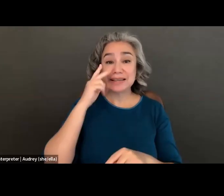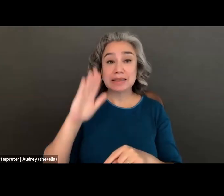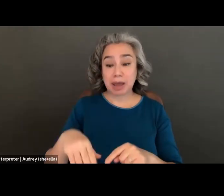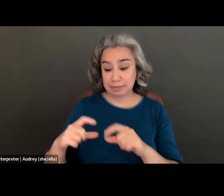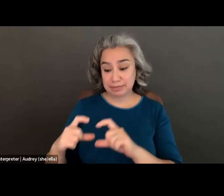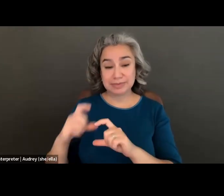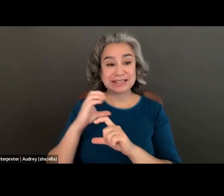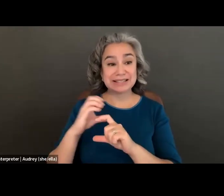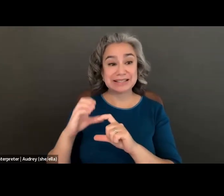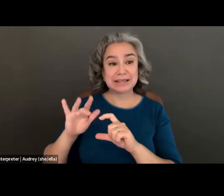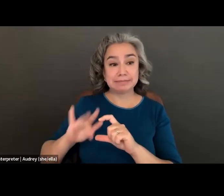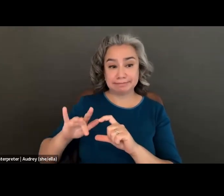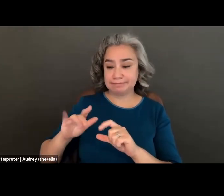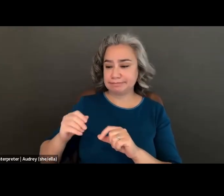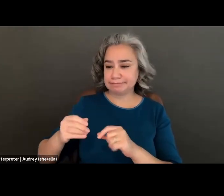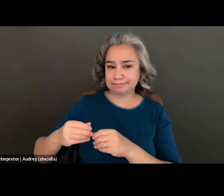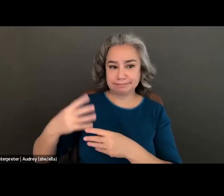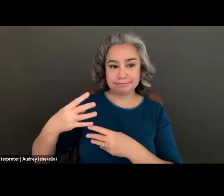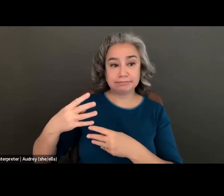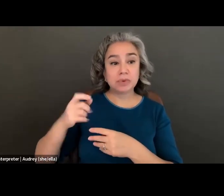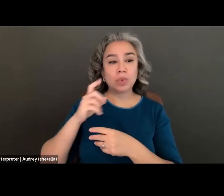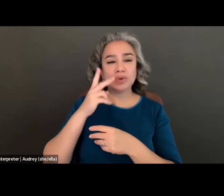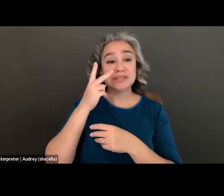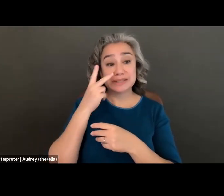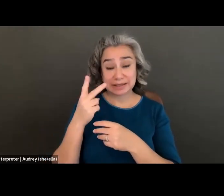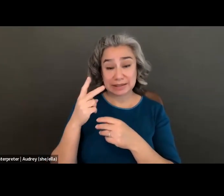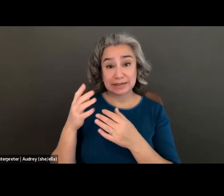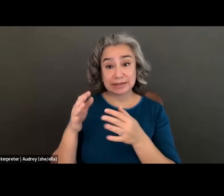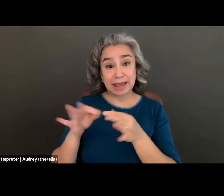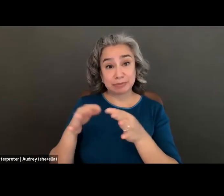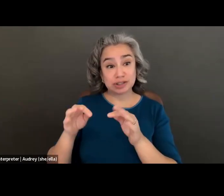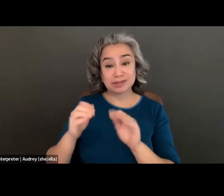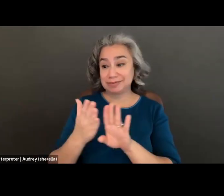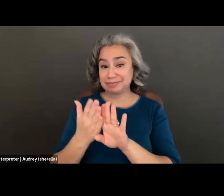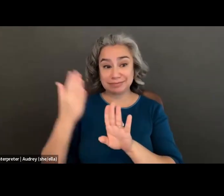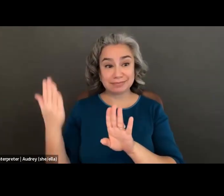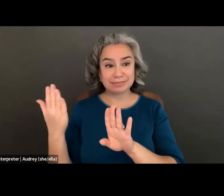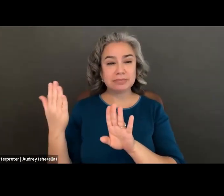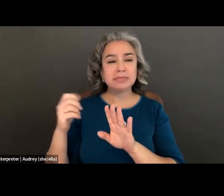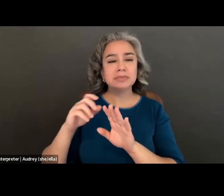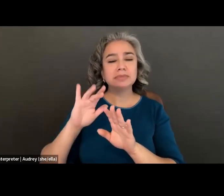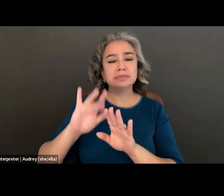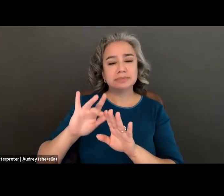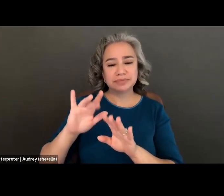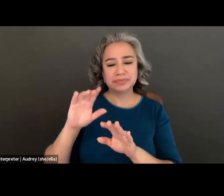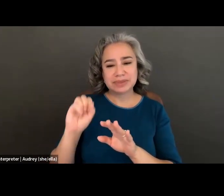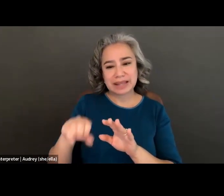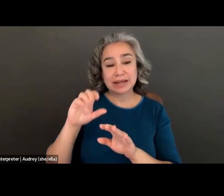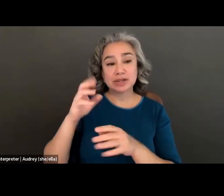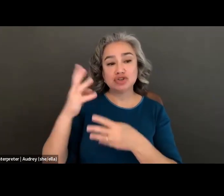icon. To view the captions in a separate window, click on the stream text link in the